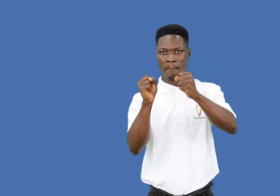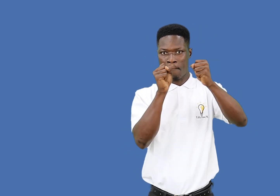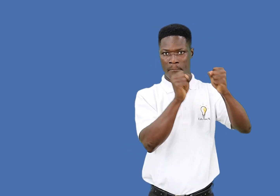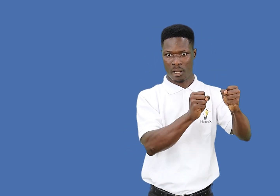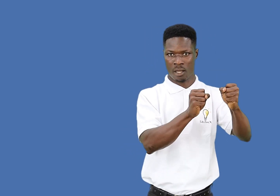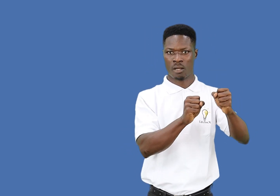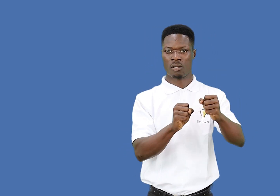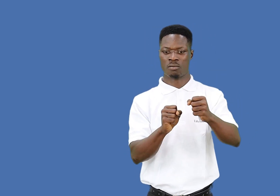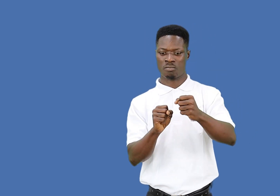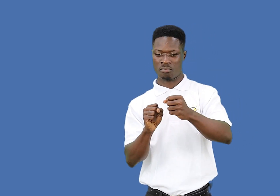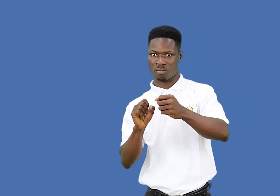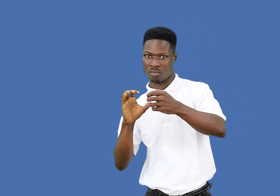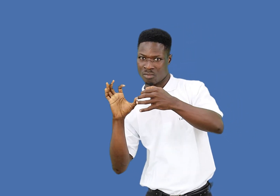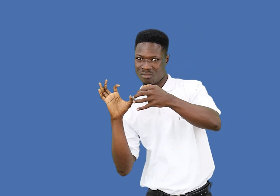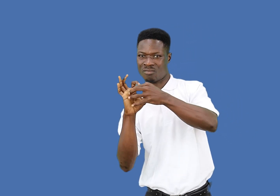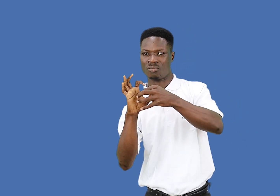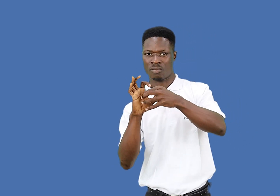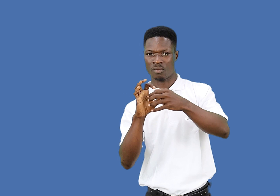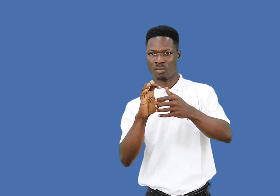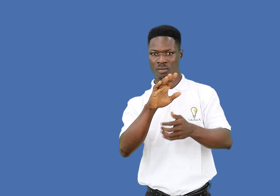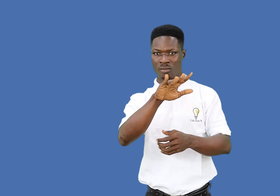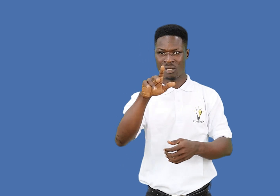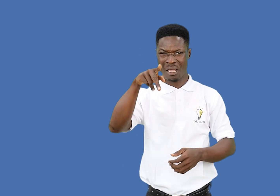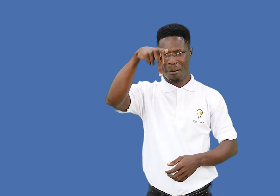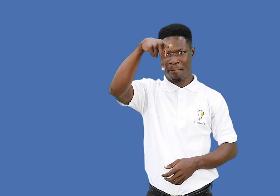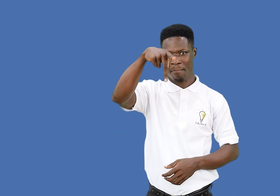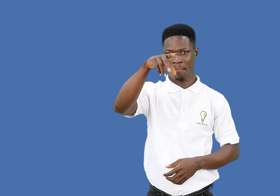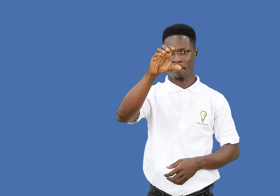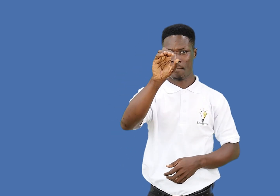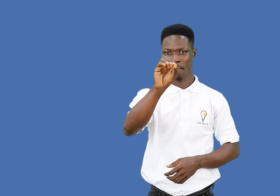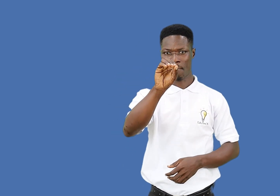is power connector.